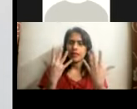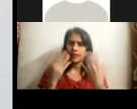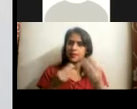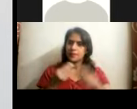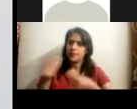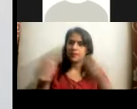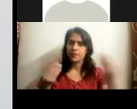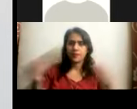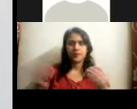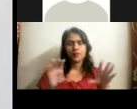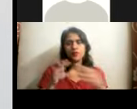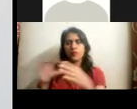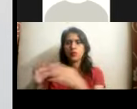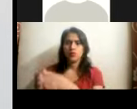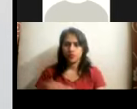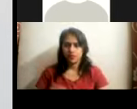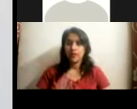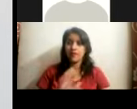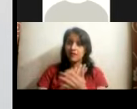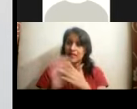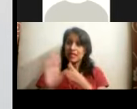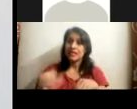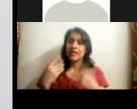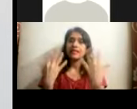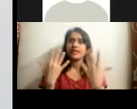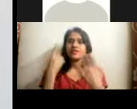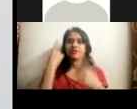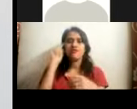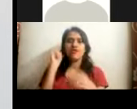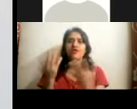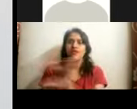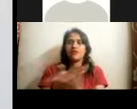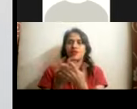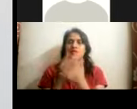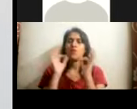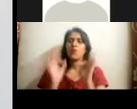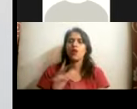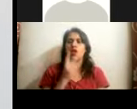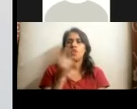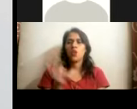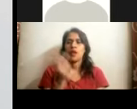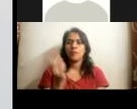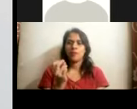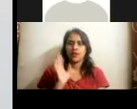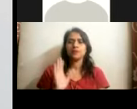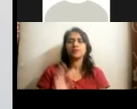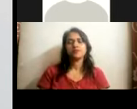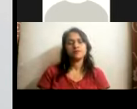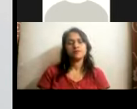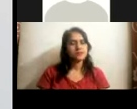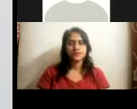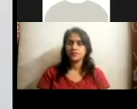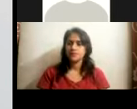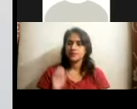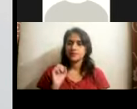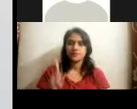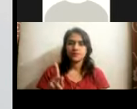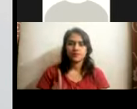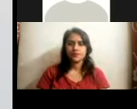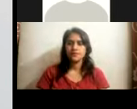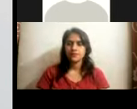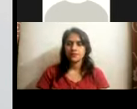for breakout rooms. And then we can have a discussion for another 10 minutes, or maybe if everybody is comfortable, another 15, 20 minutes. There are any